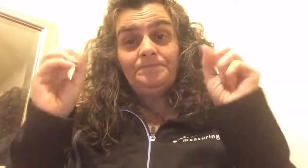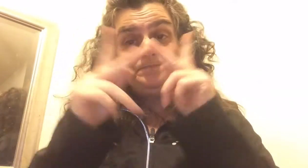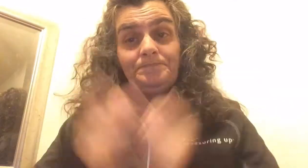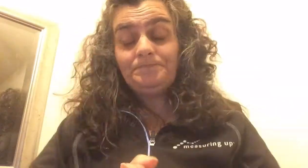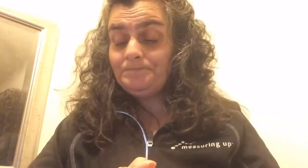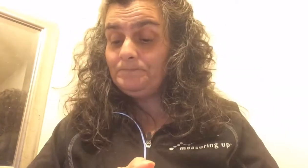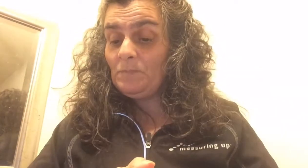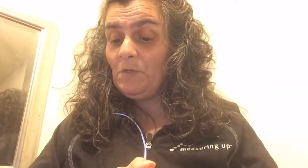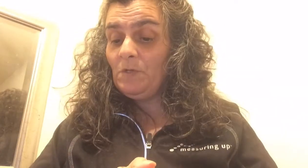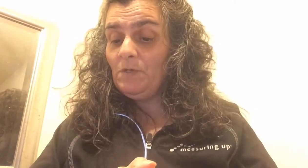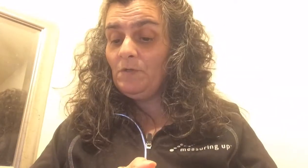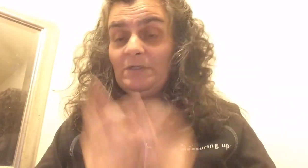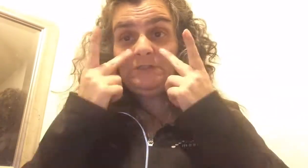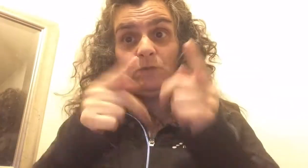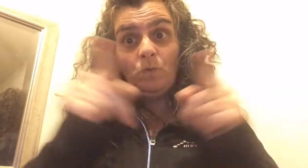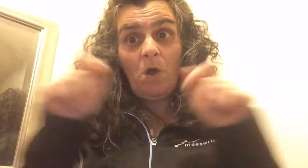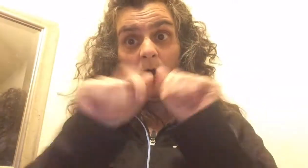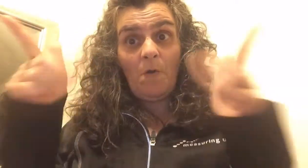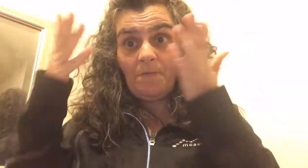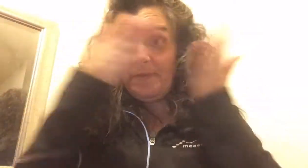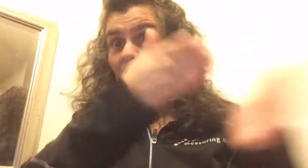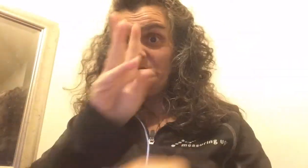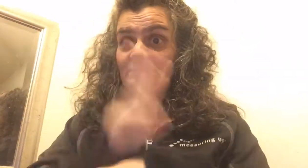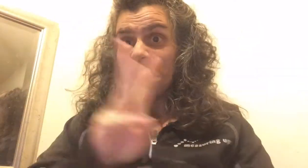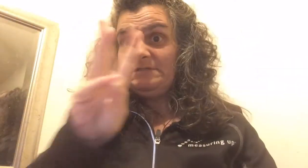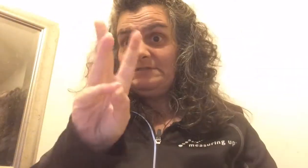like, wait a minute, but hey, she's going to be right. I'm going to get the